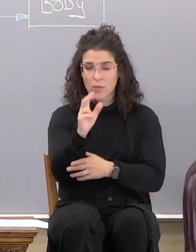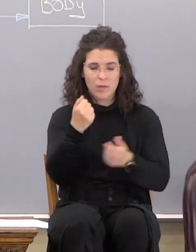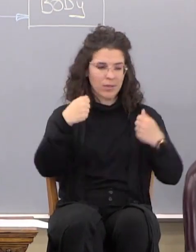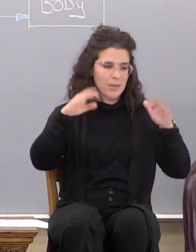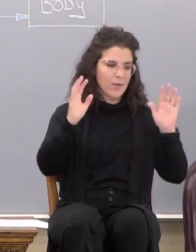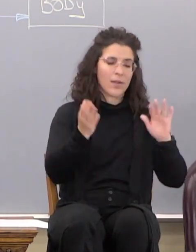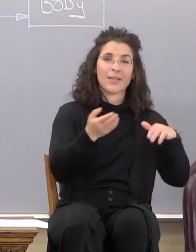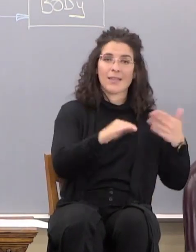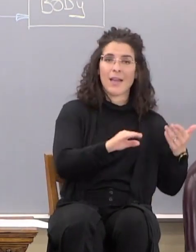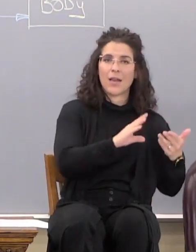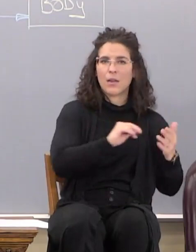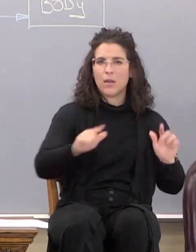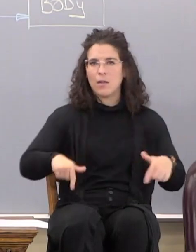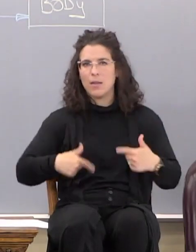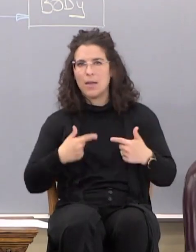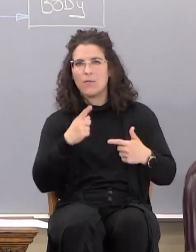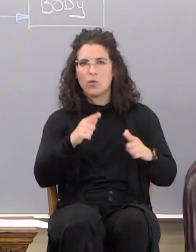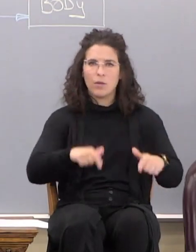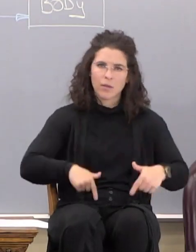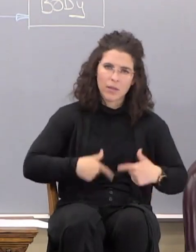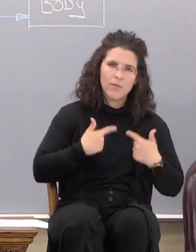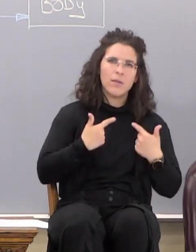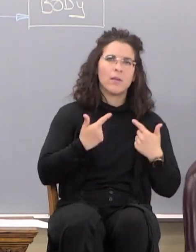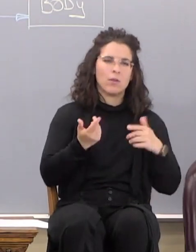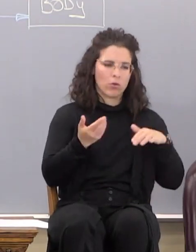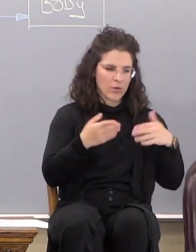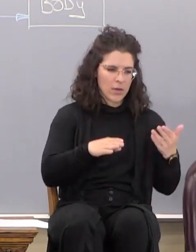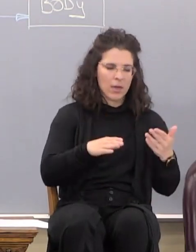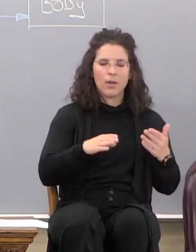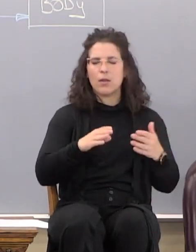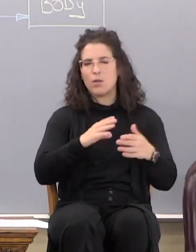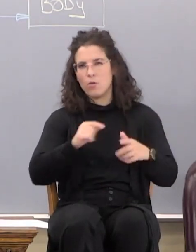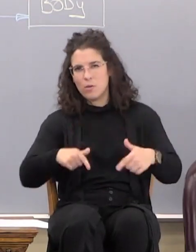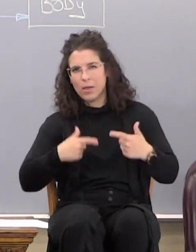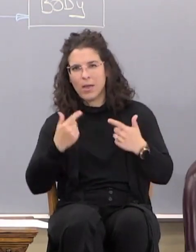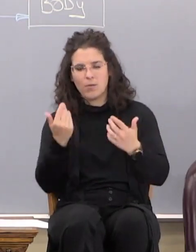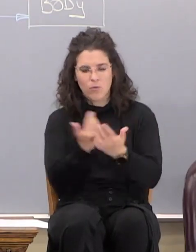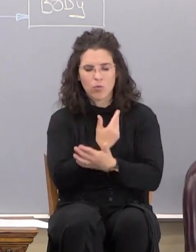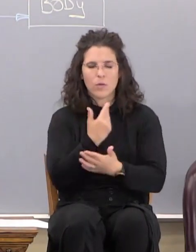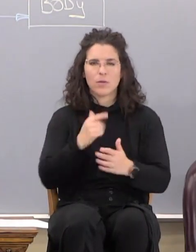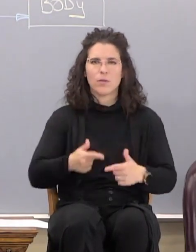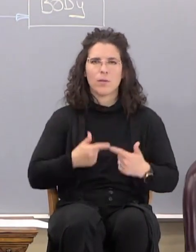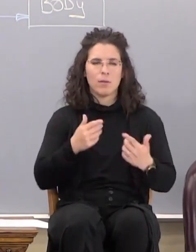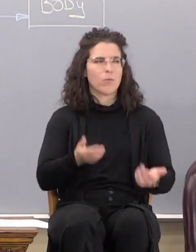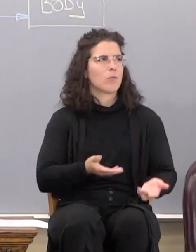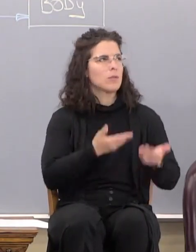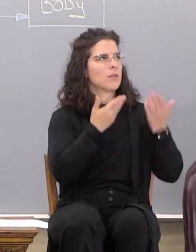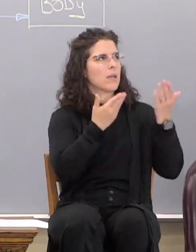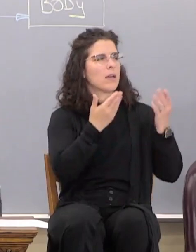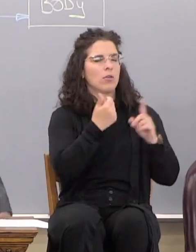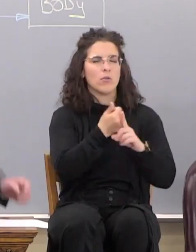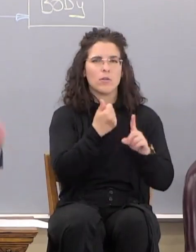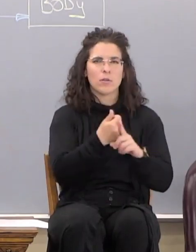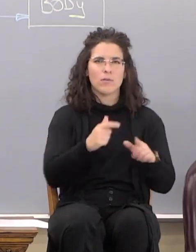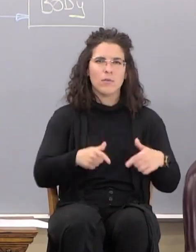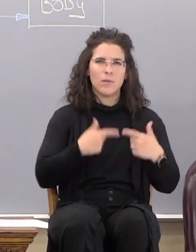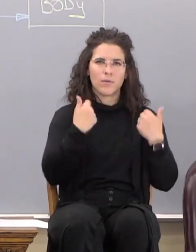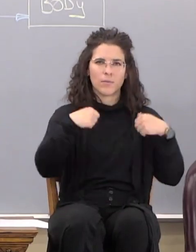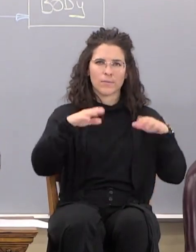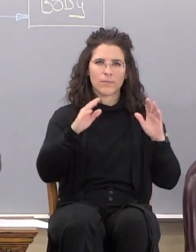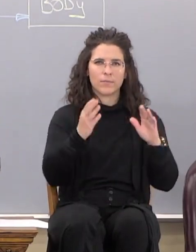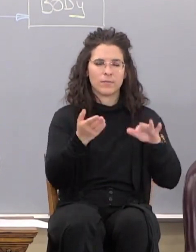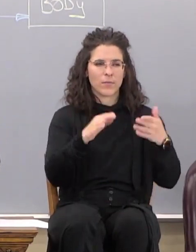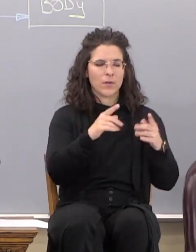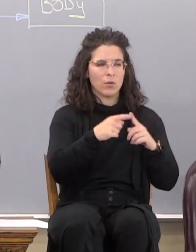sacrifice died and is alive. You're a living, you've died, you're alive. You got newness of life. Present yourself as a living sacrifice. You're dead to sin, alive